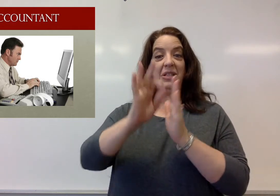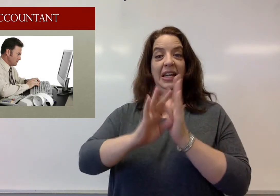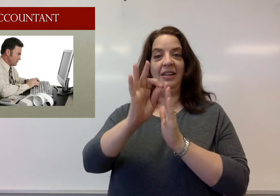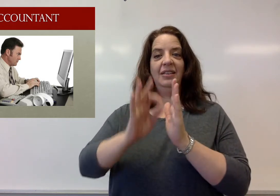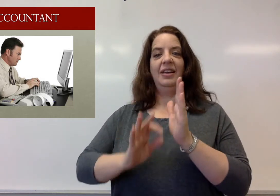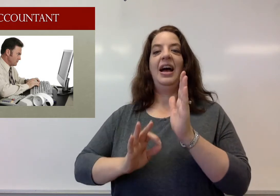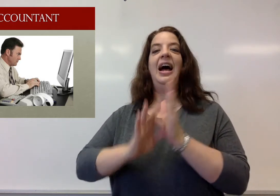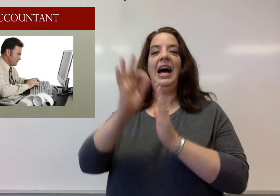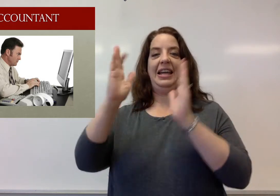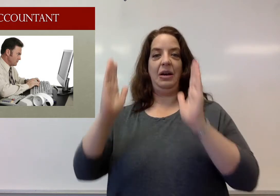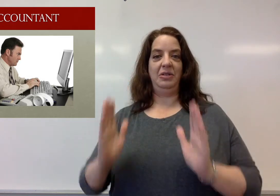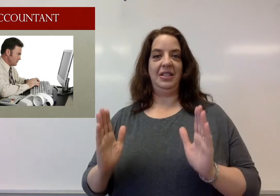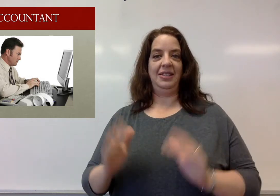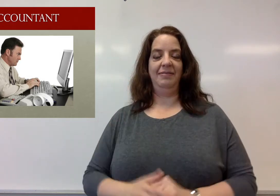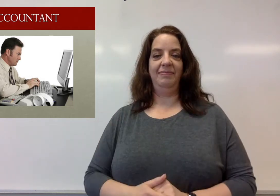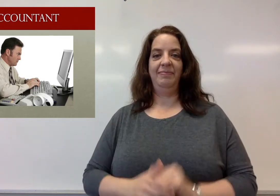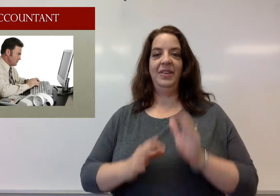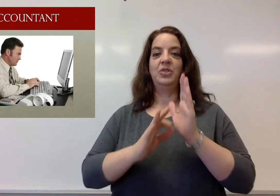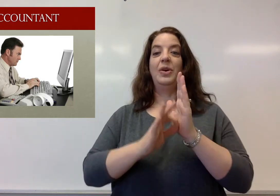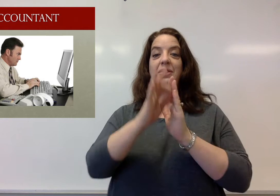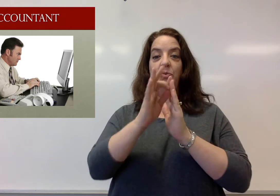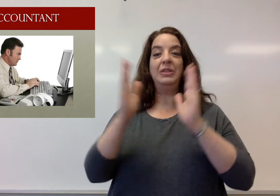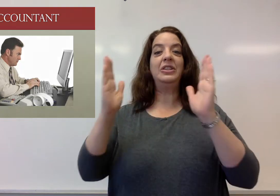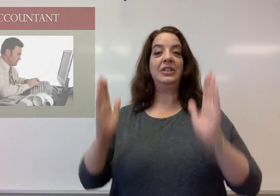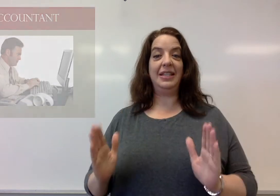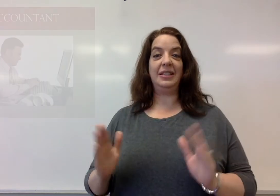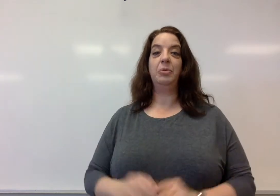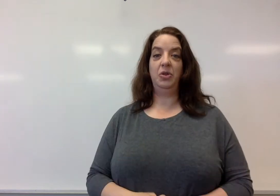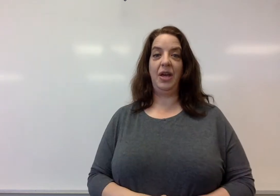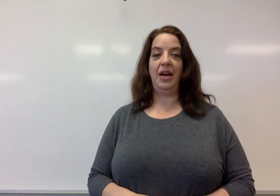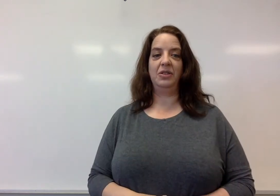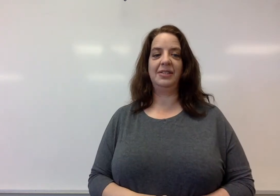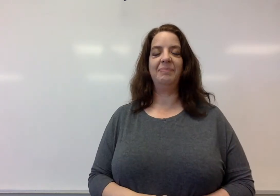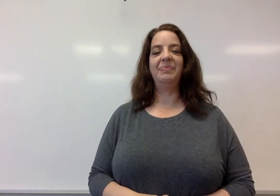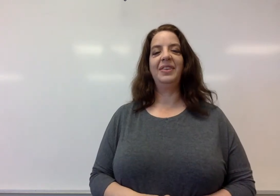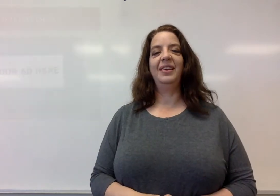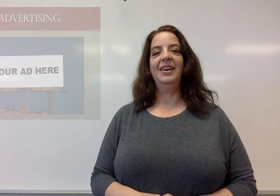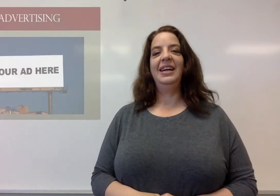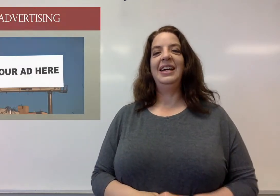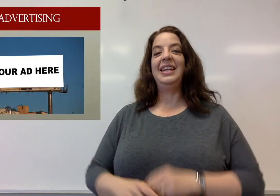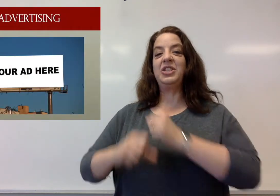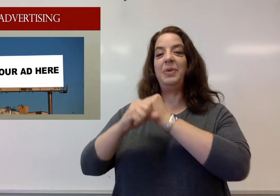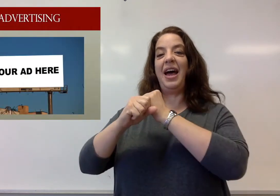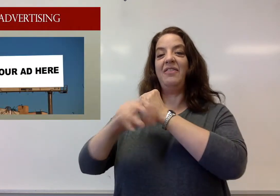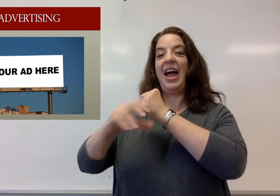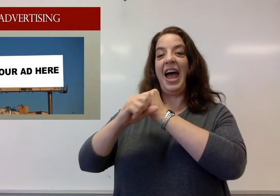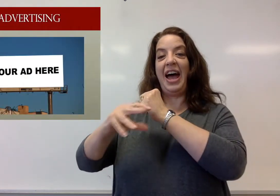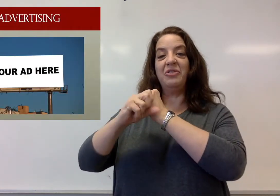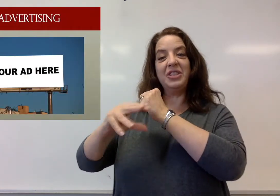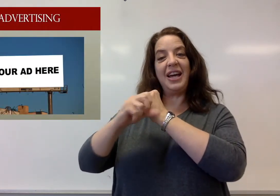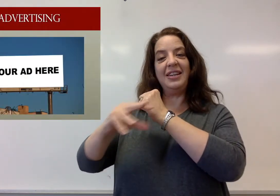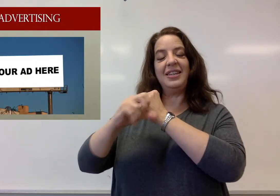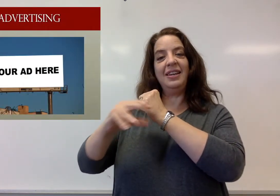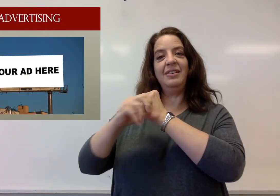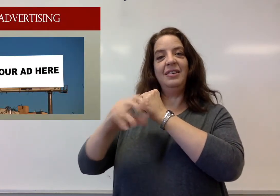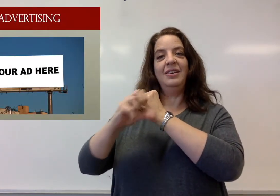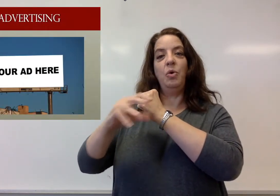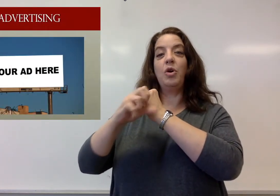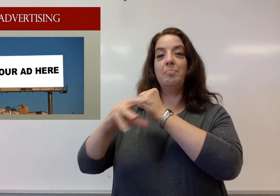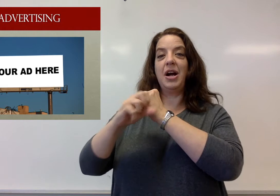accounting, accountant. So it's literally someone who counts. Next we have advertising or